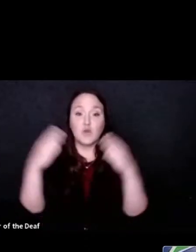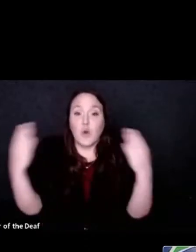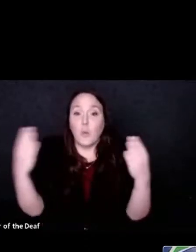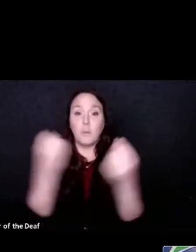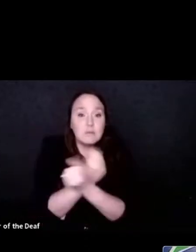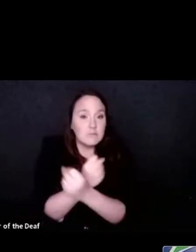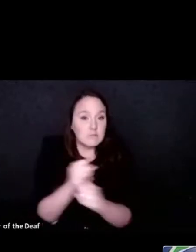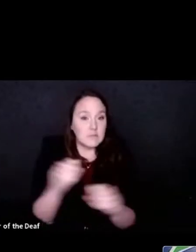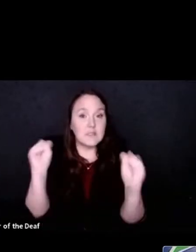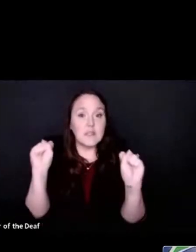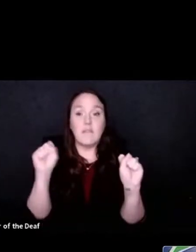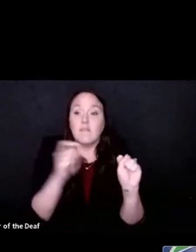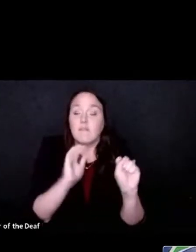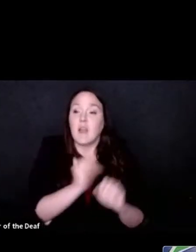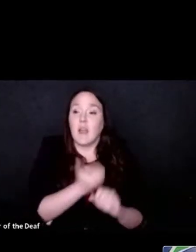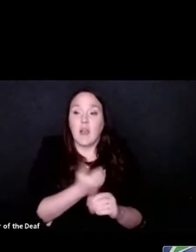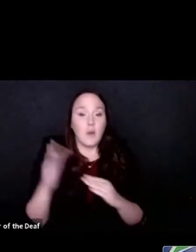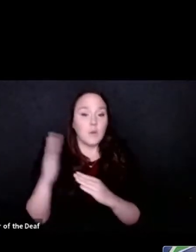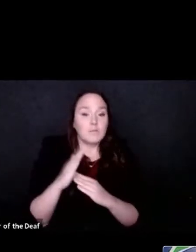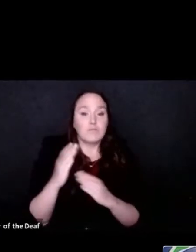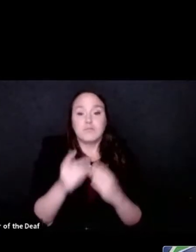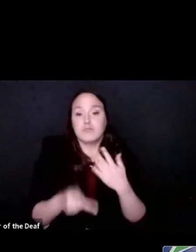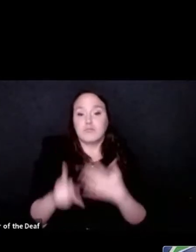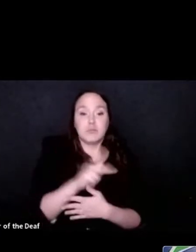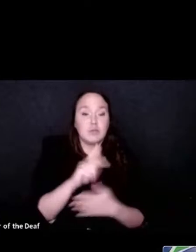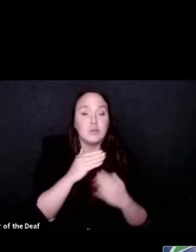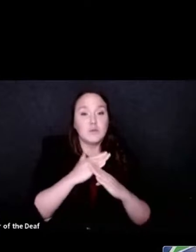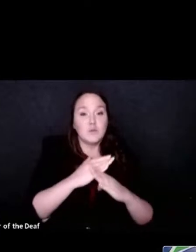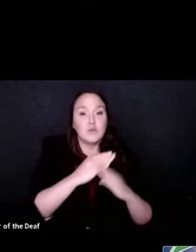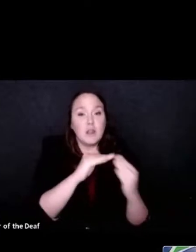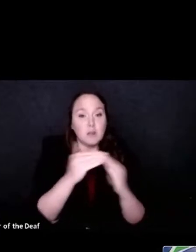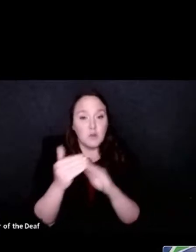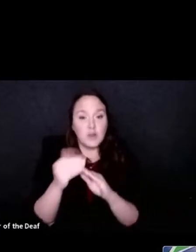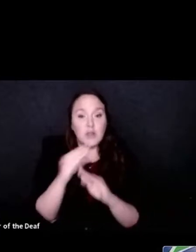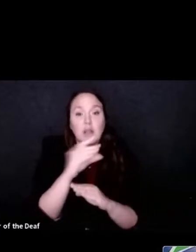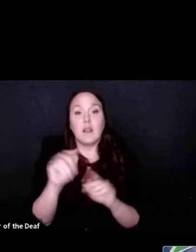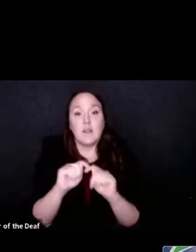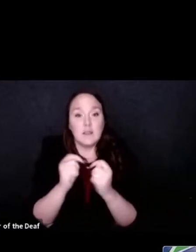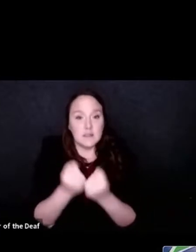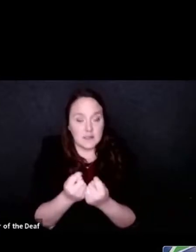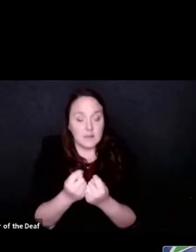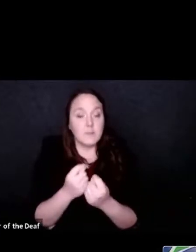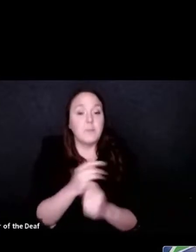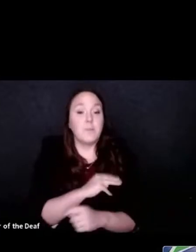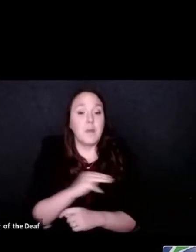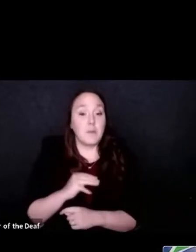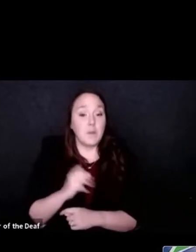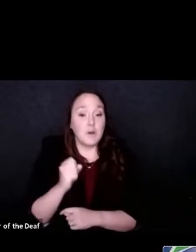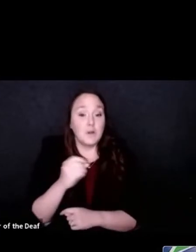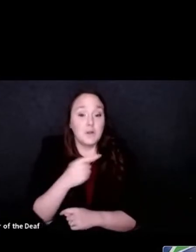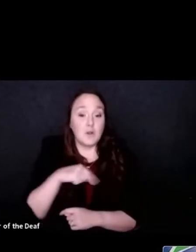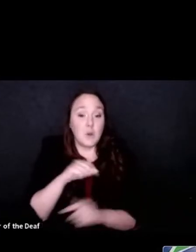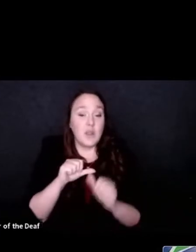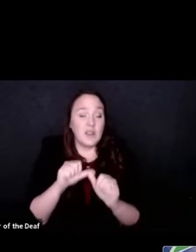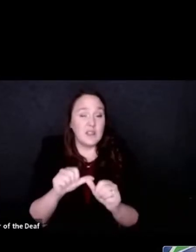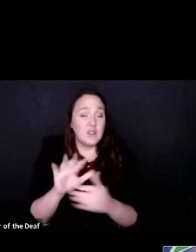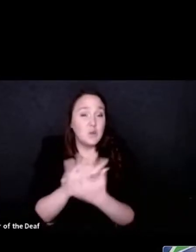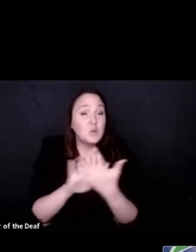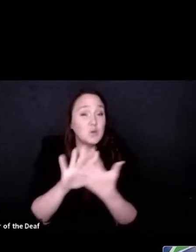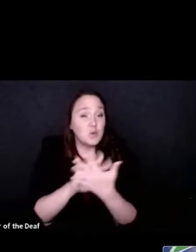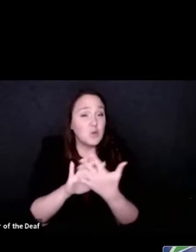to keep our top priority, keeping our community members and our team members safe. So having said that, we're continuing to screen